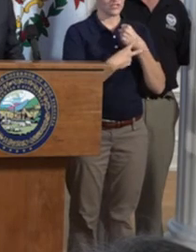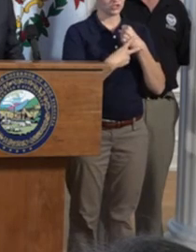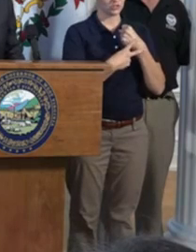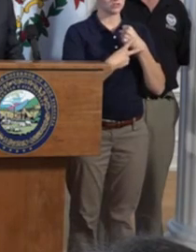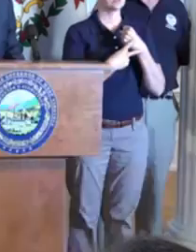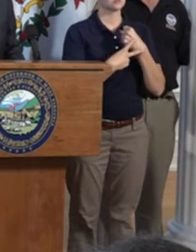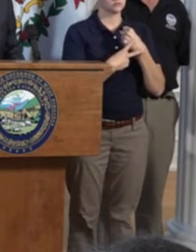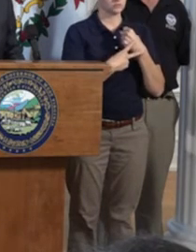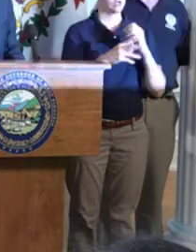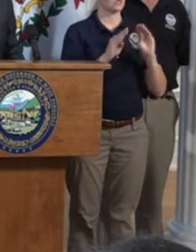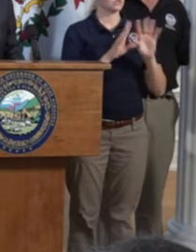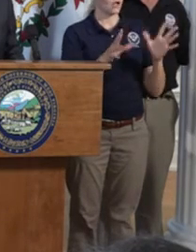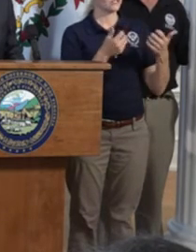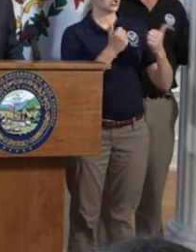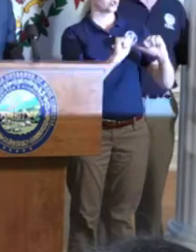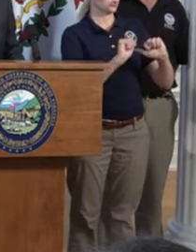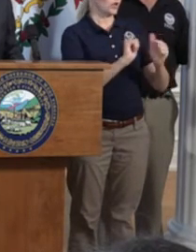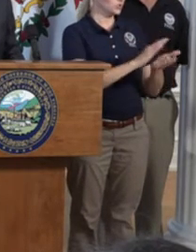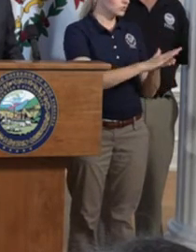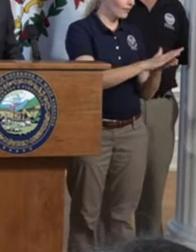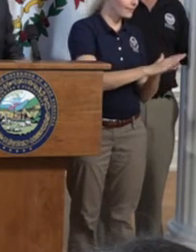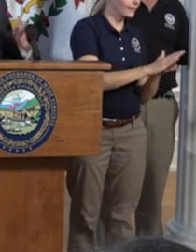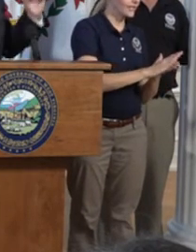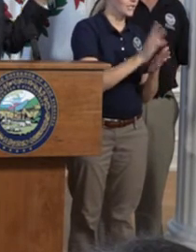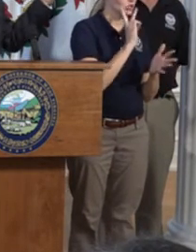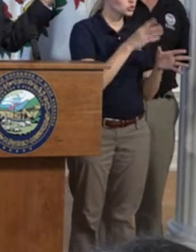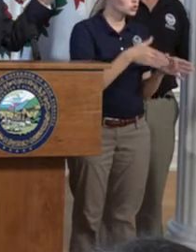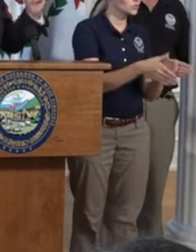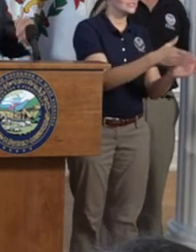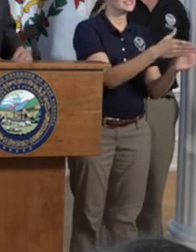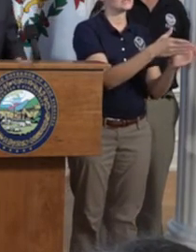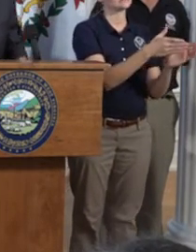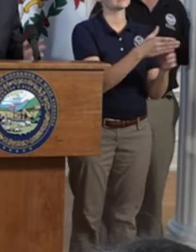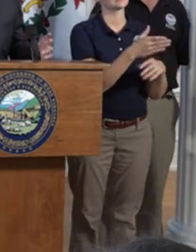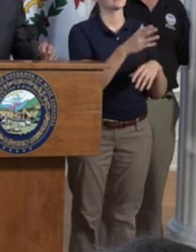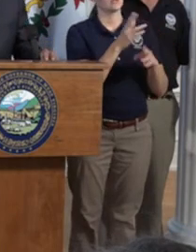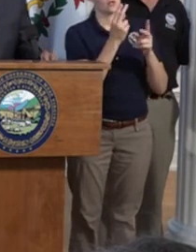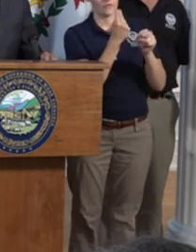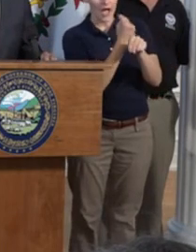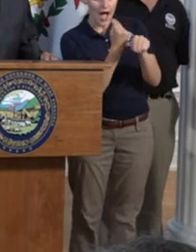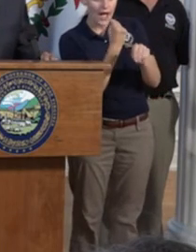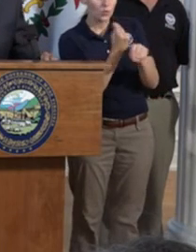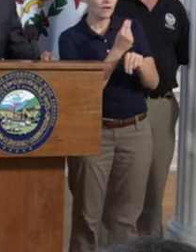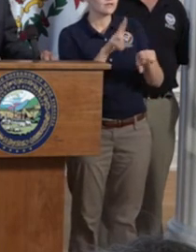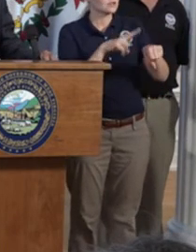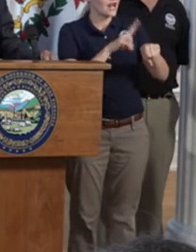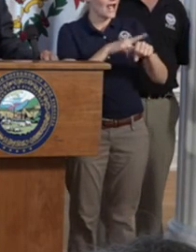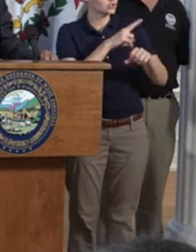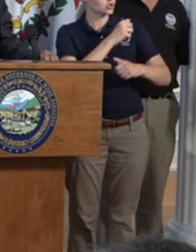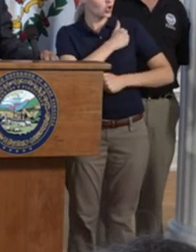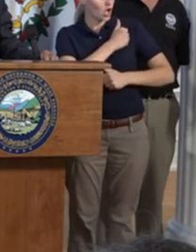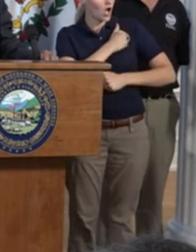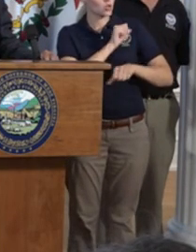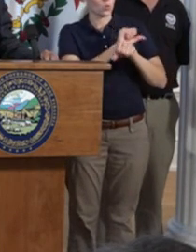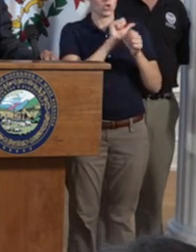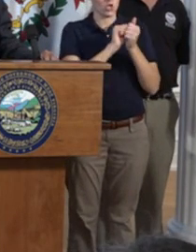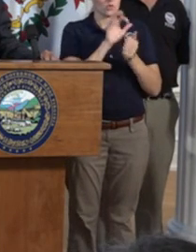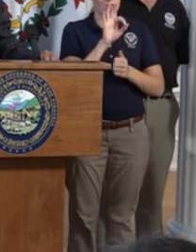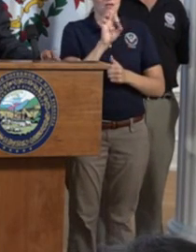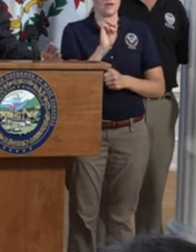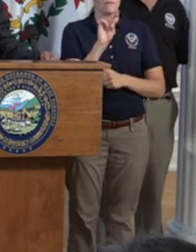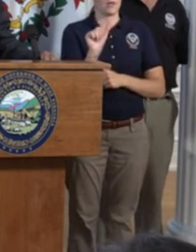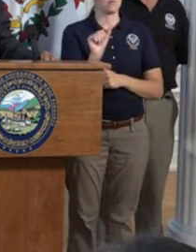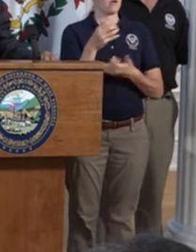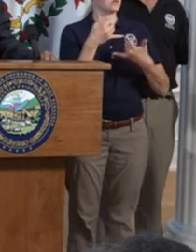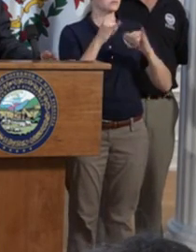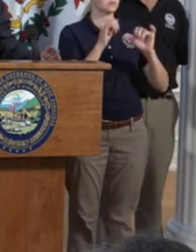get the streams cleaned up, highways, and as well as the National Guard. We're working with FEMA, but there's still a lot